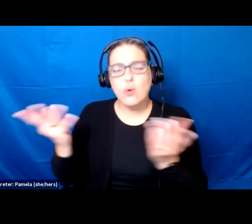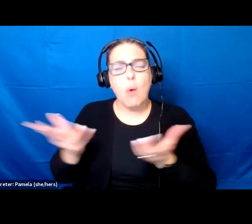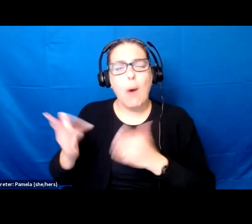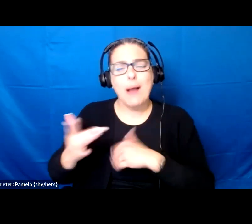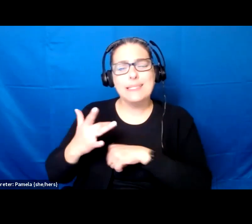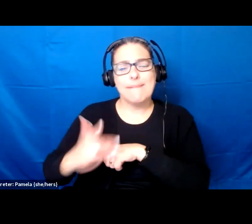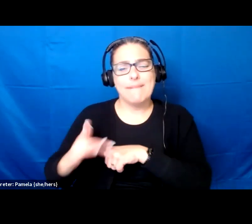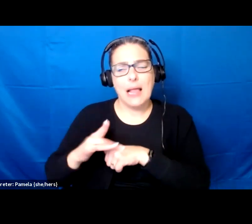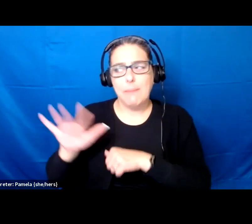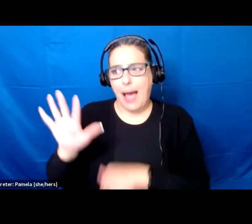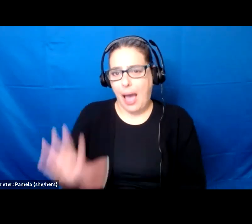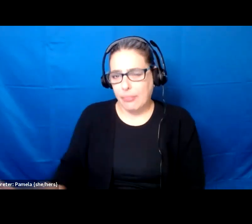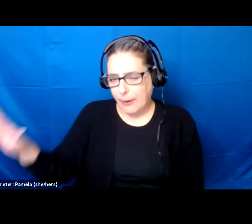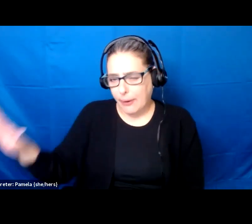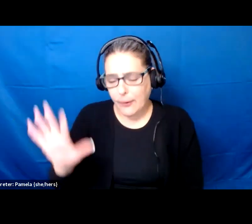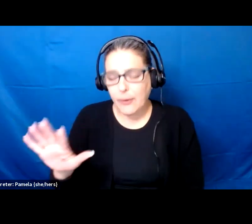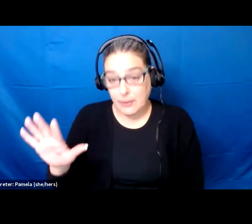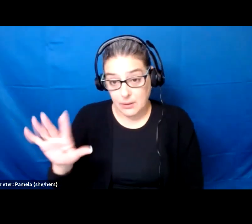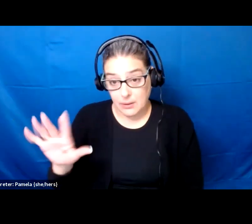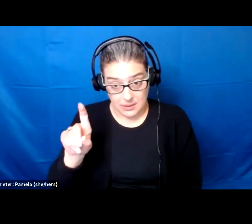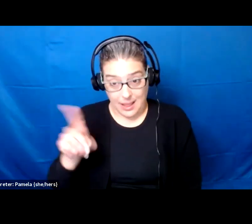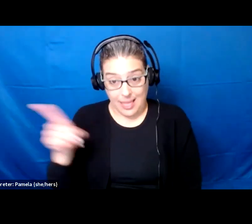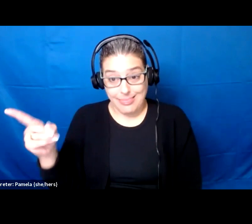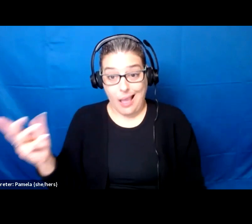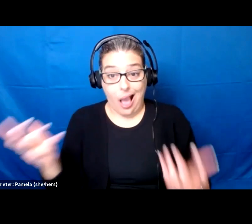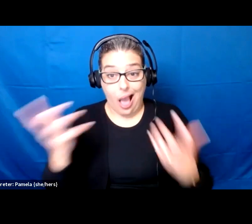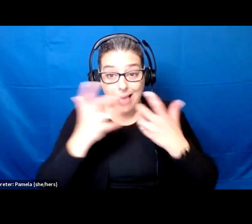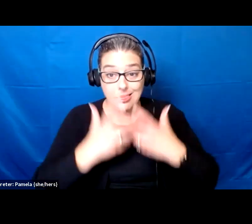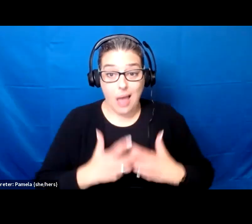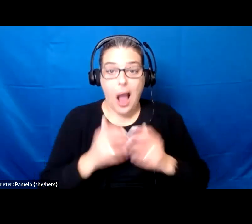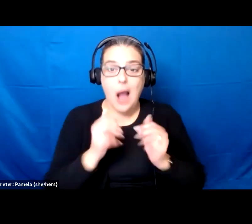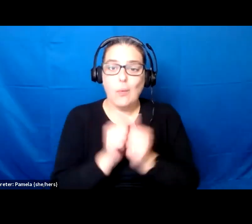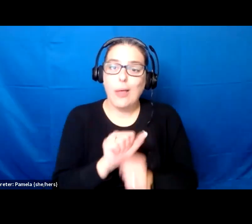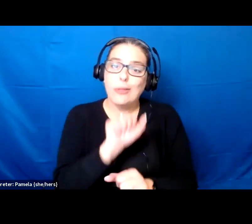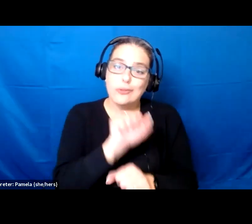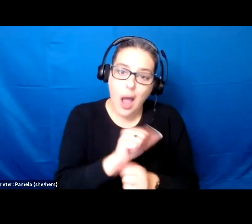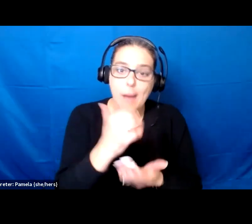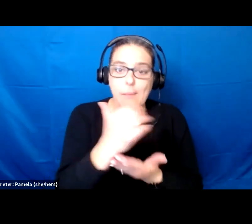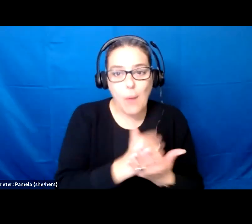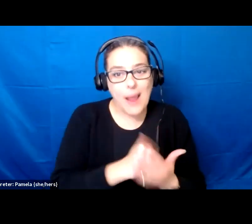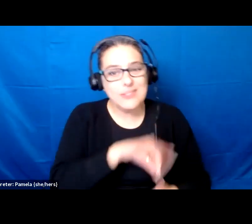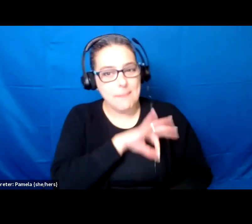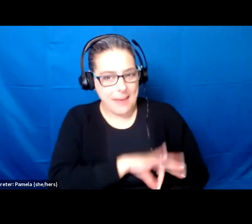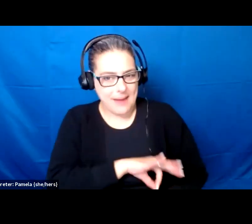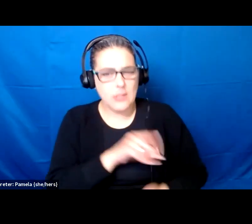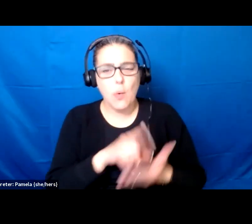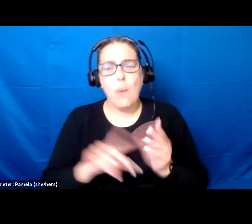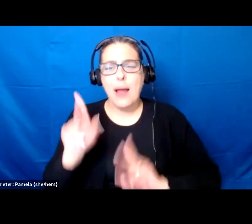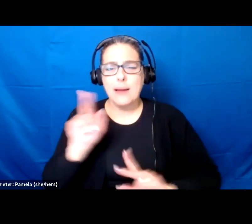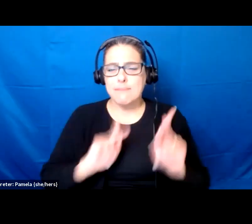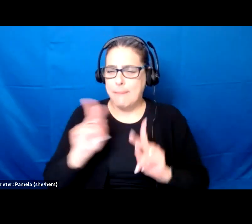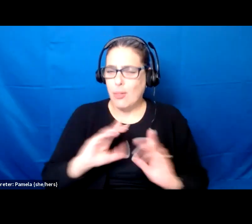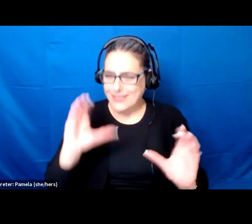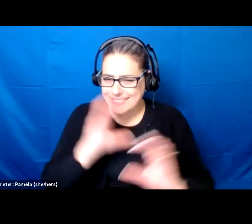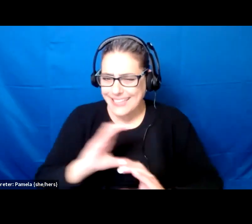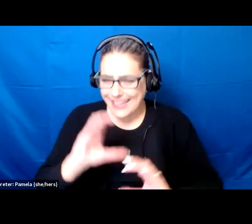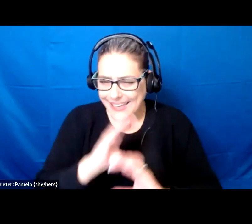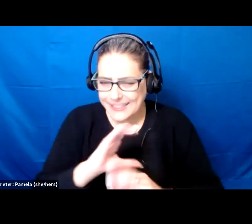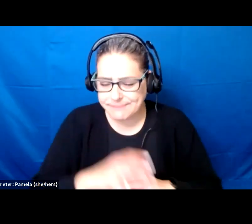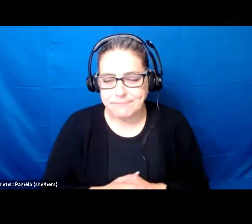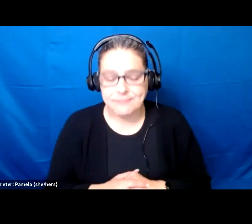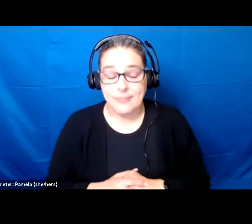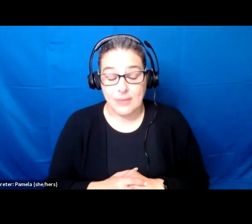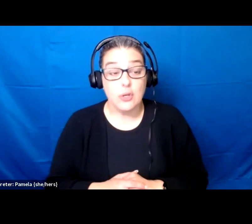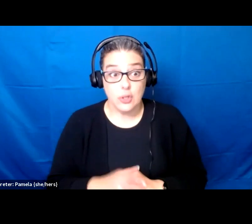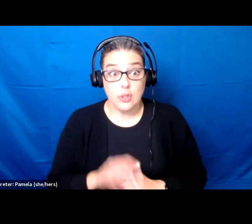those opportunities align with the types of jobs and benefits that workers are seeking. Today, we'll be talking about